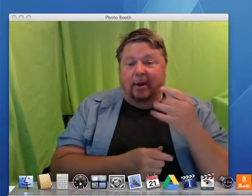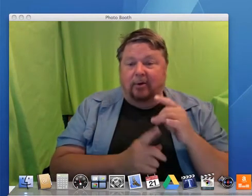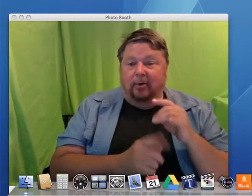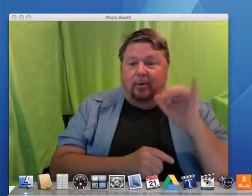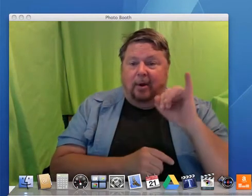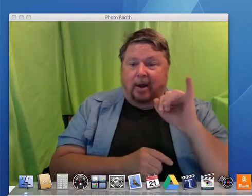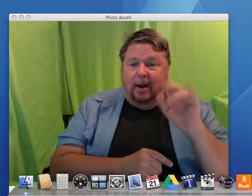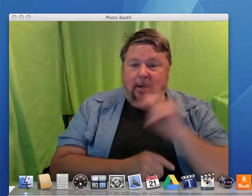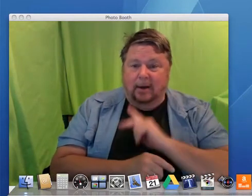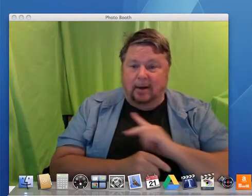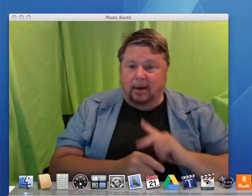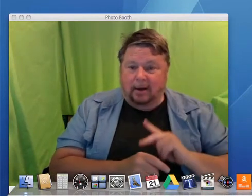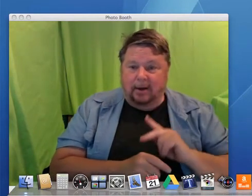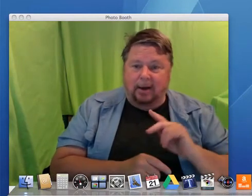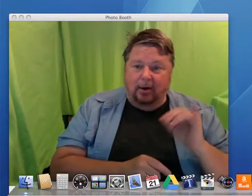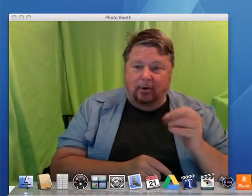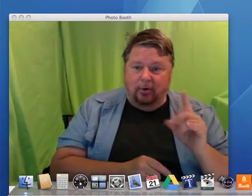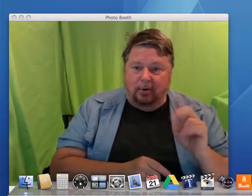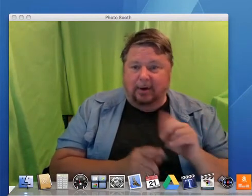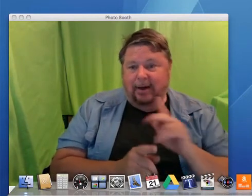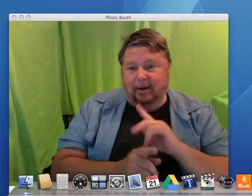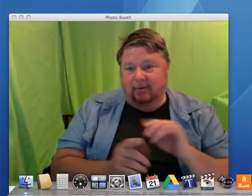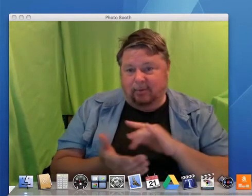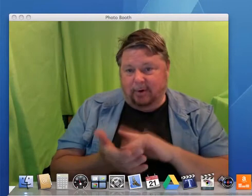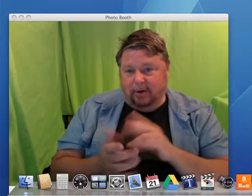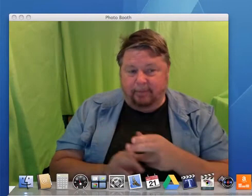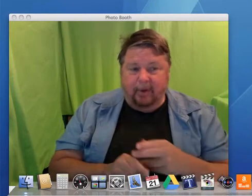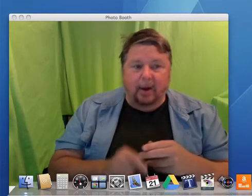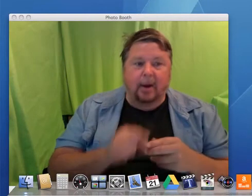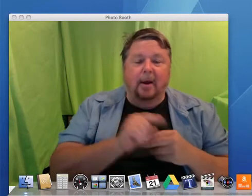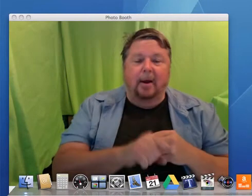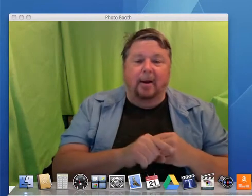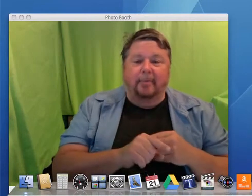get to King Jordan. King was his middle name.